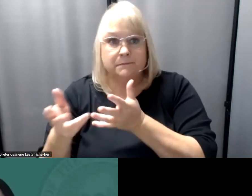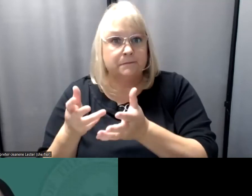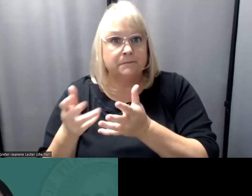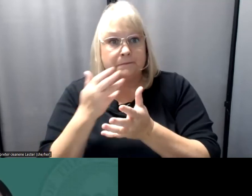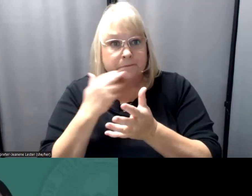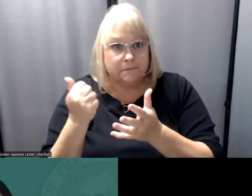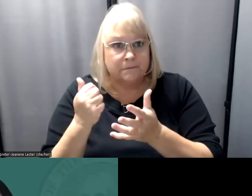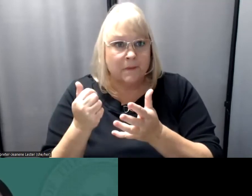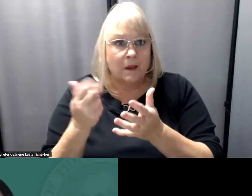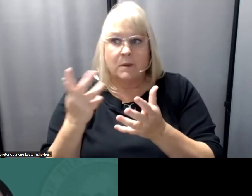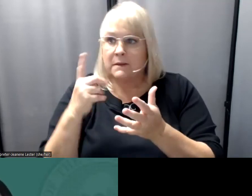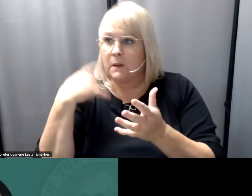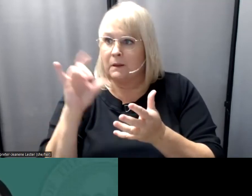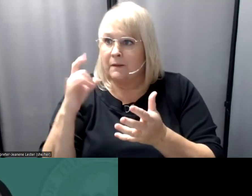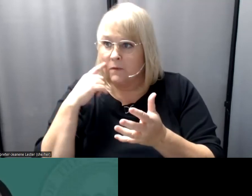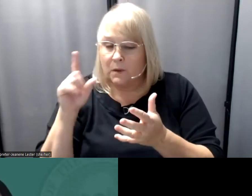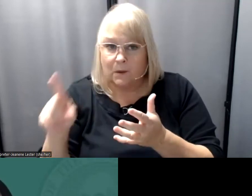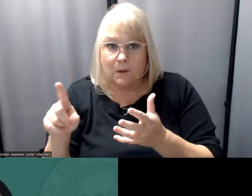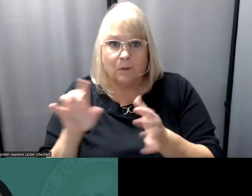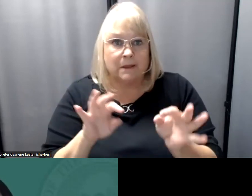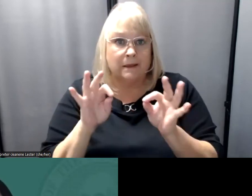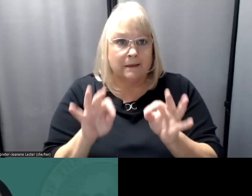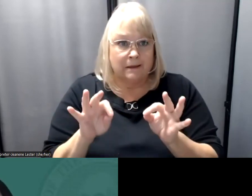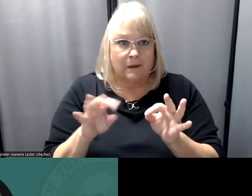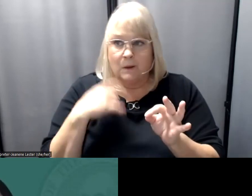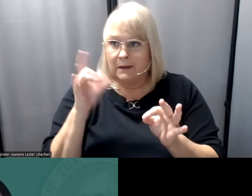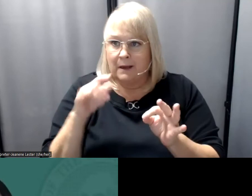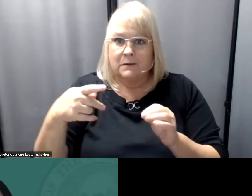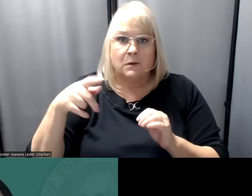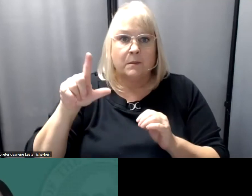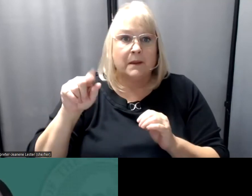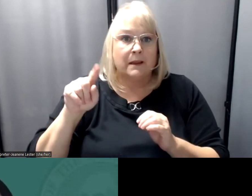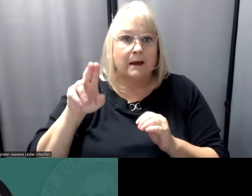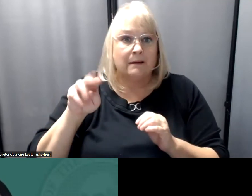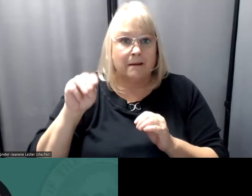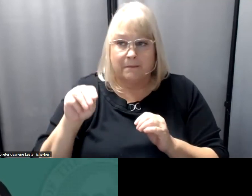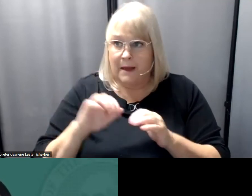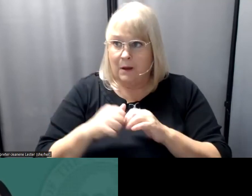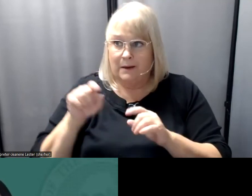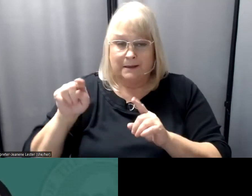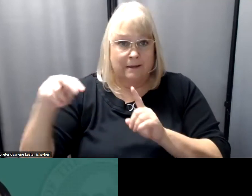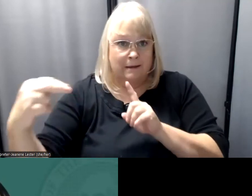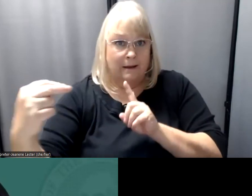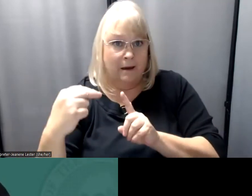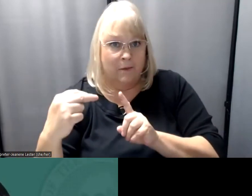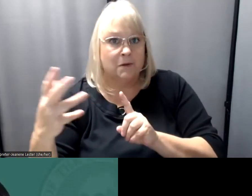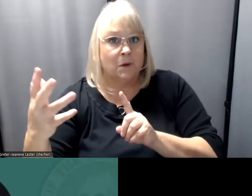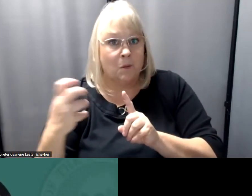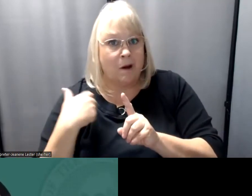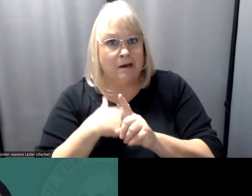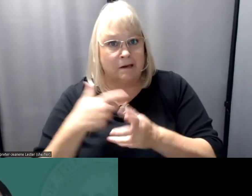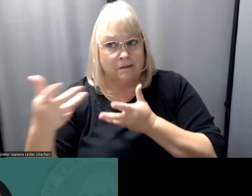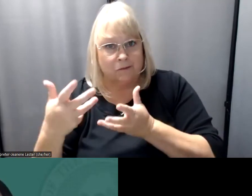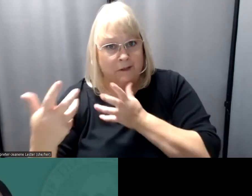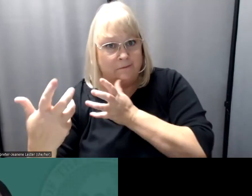What's that look like for you? What's ideal look like? So platinum rule, how would they like to be treated? Then we talk to the